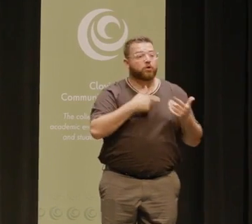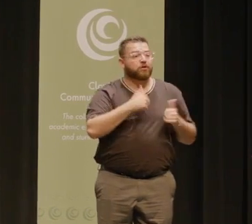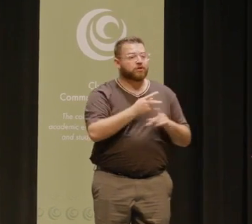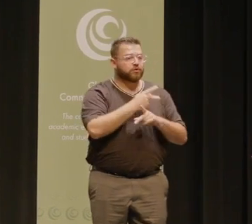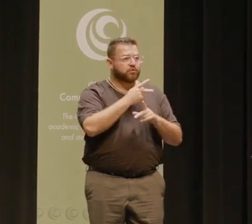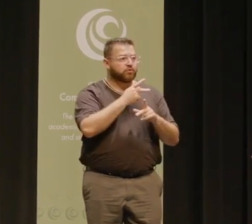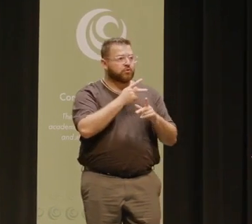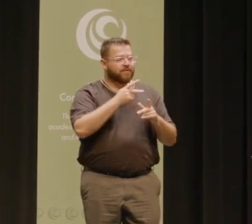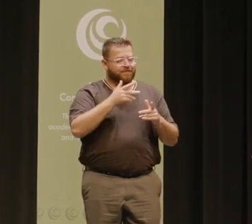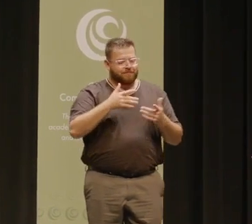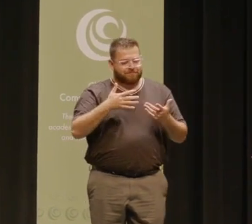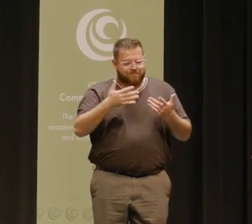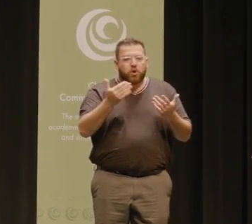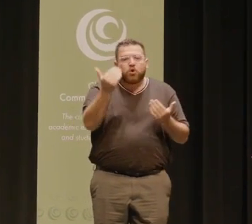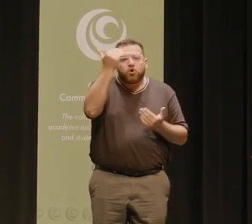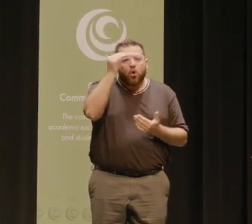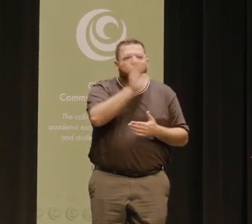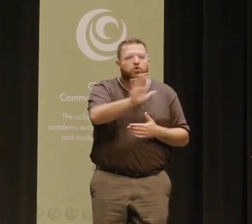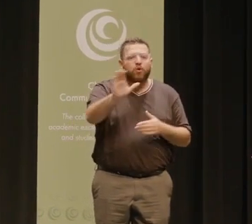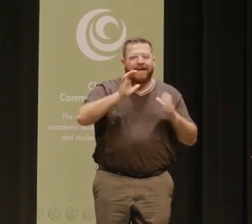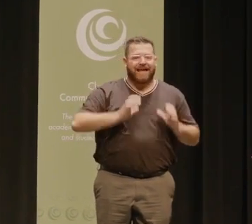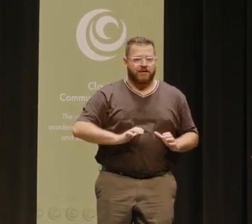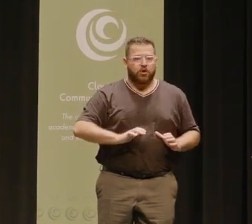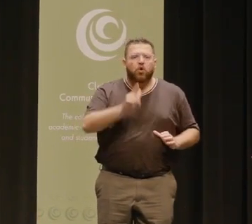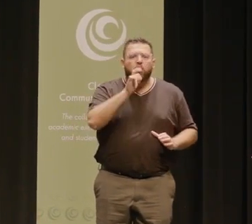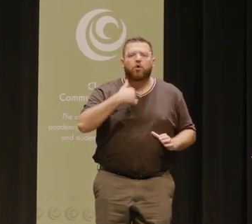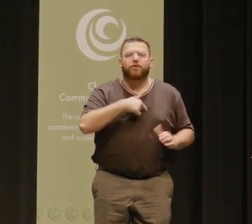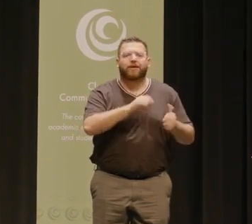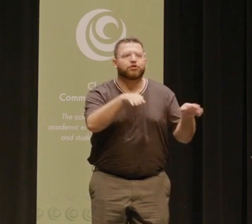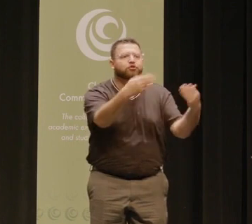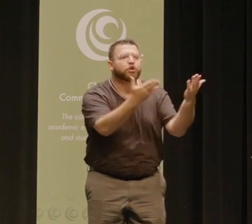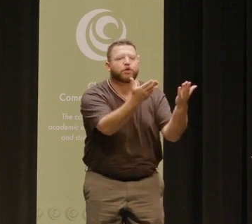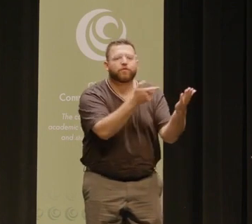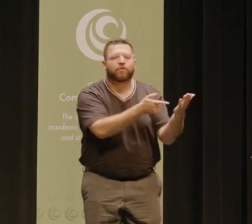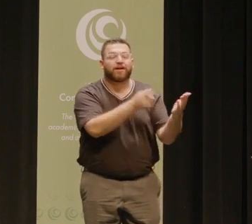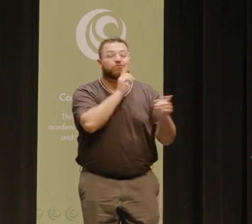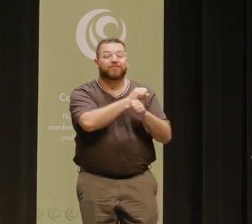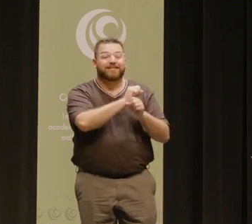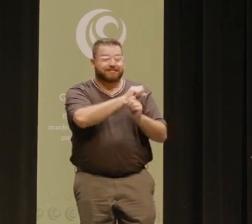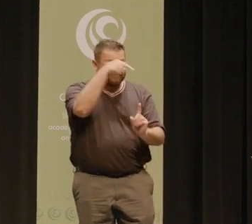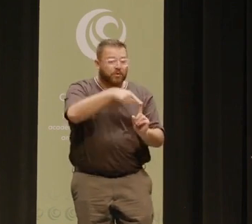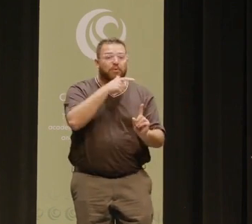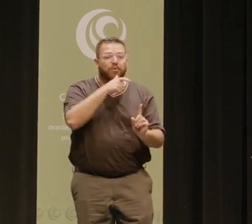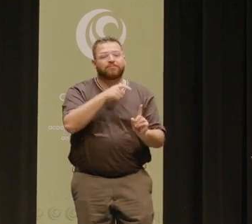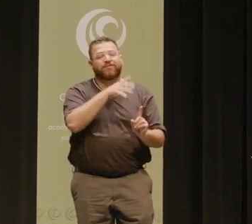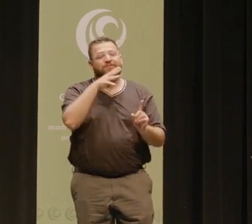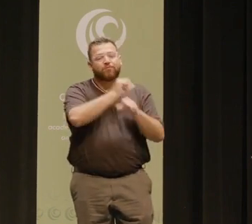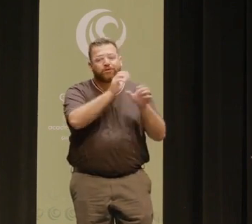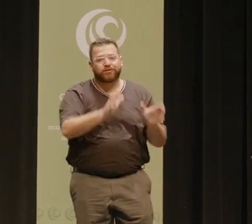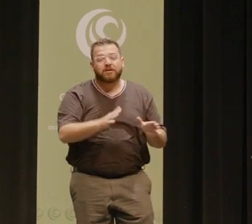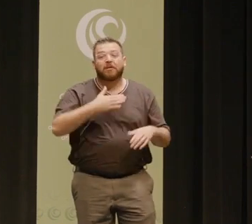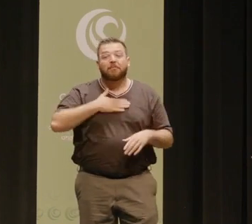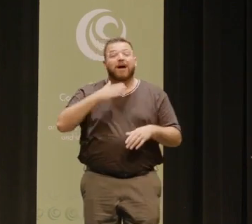client. Who are we trying to serve here? And at the end of the day, and at the heart of it, it's the farm workers. My grandfather was a bracero,